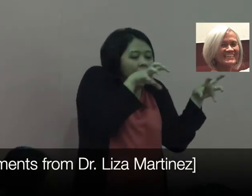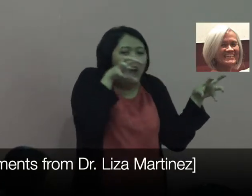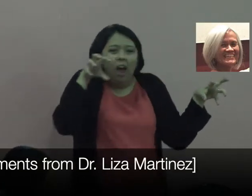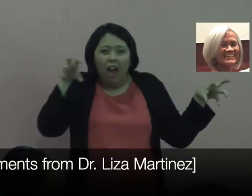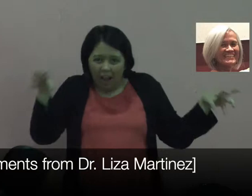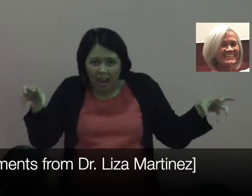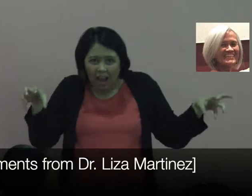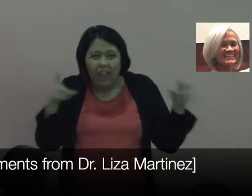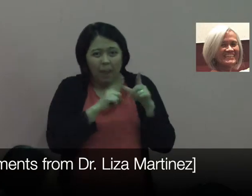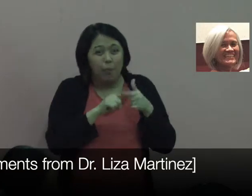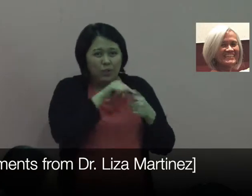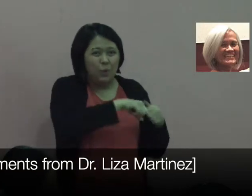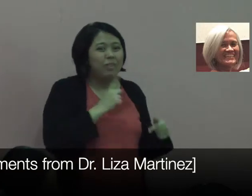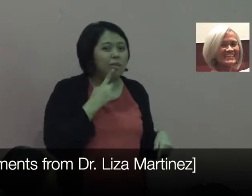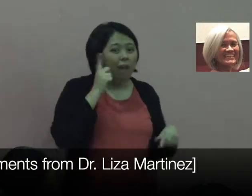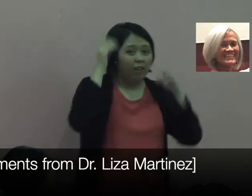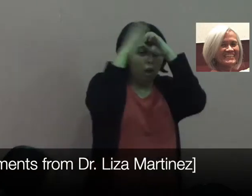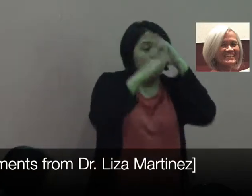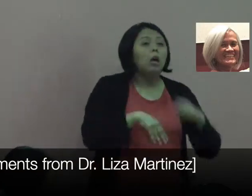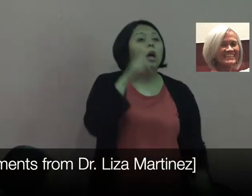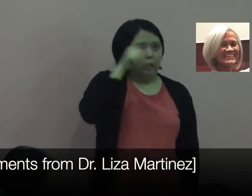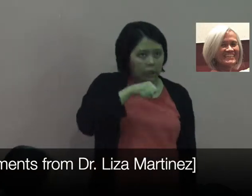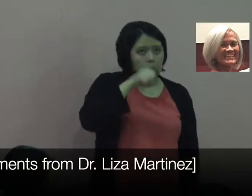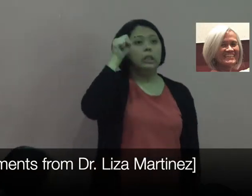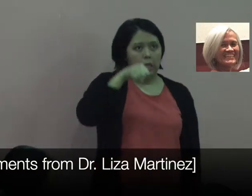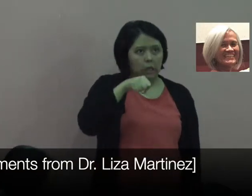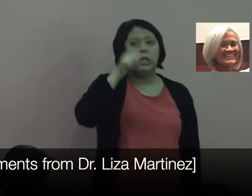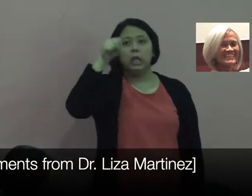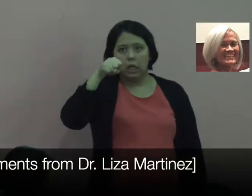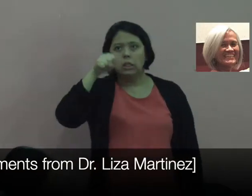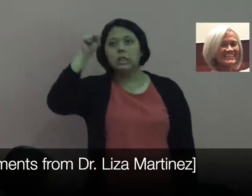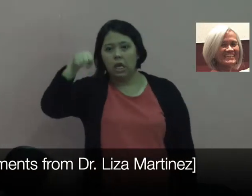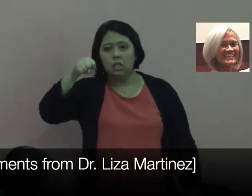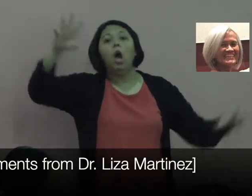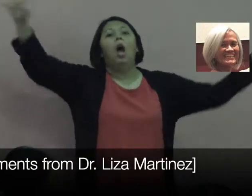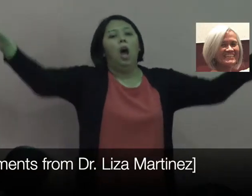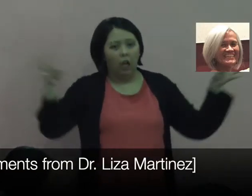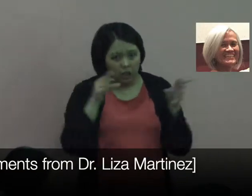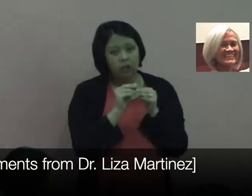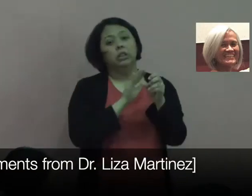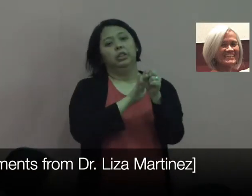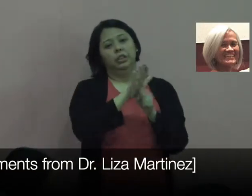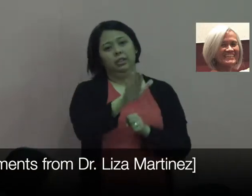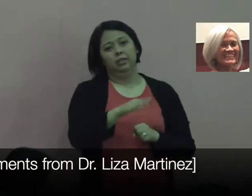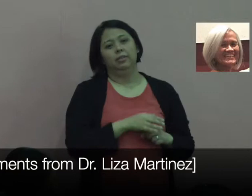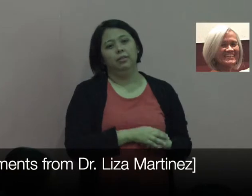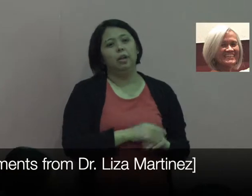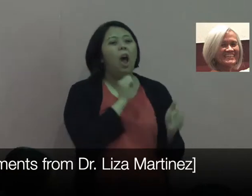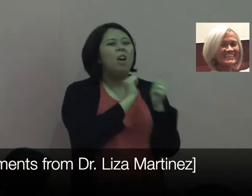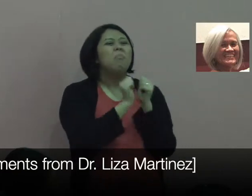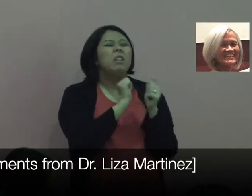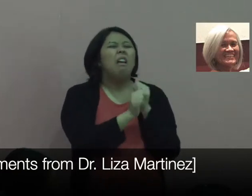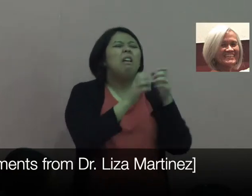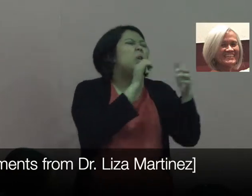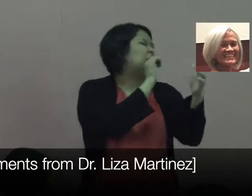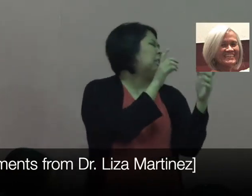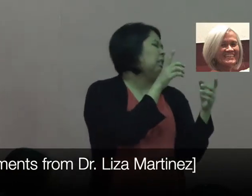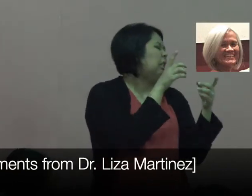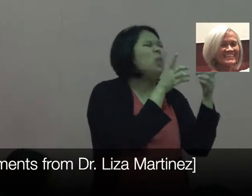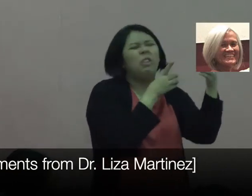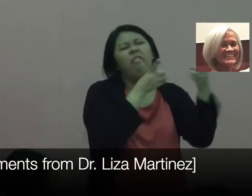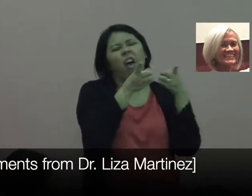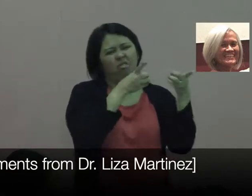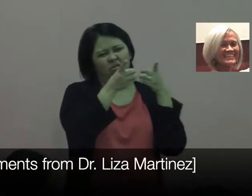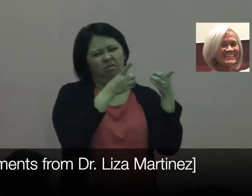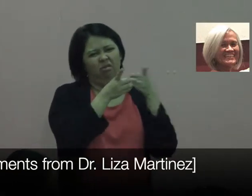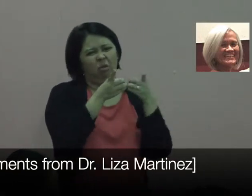they answer yes and yes and yes and yes for all of those sequence of action. So essentially, you define the concept of rape even without an